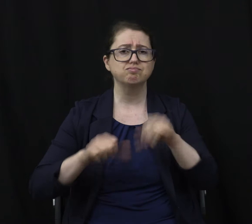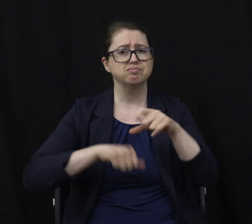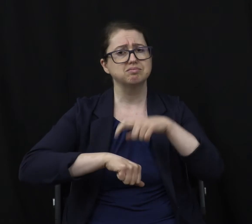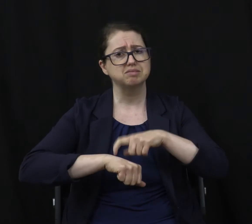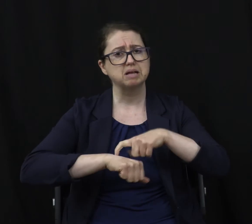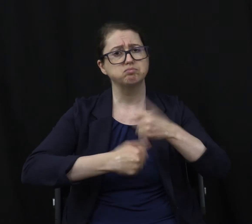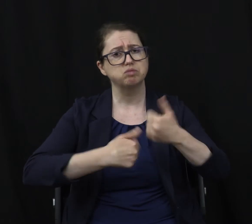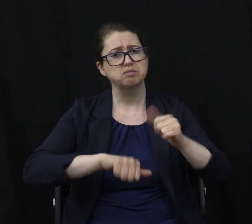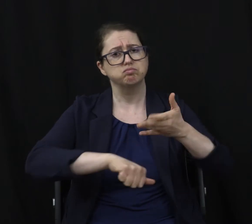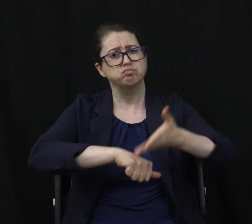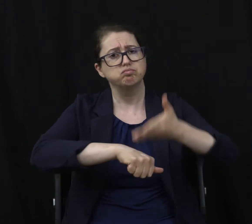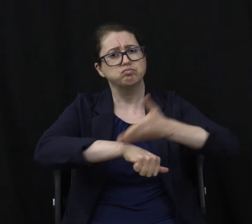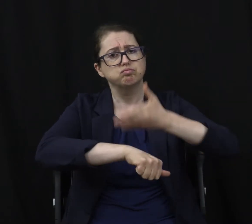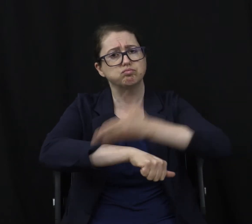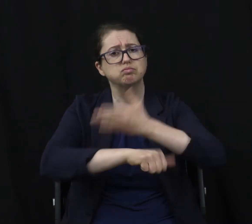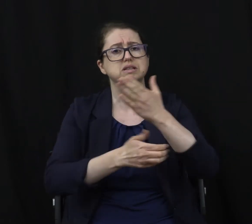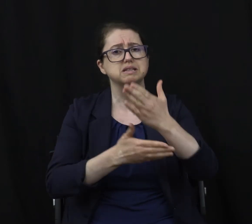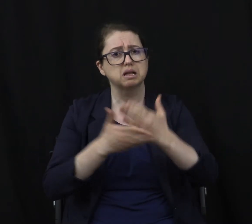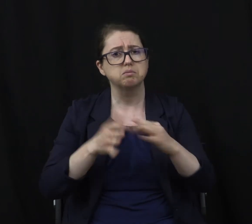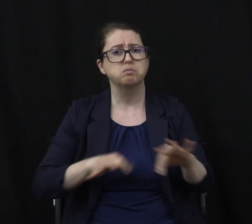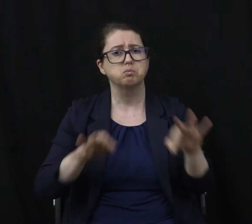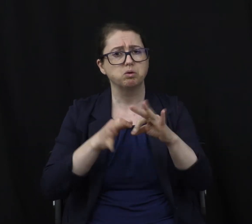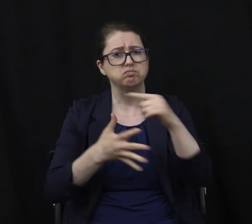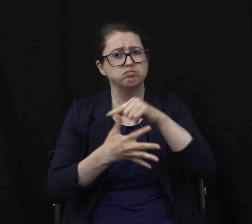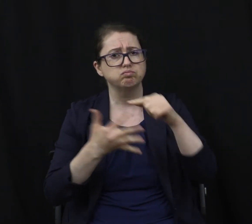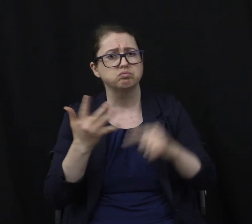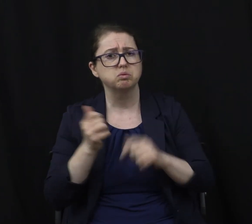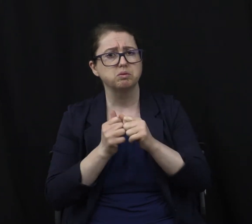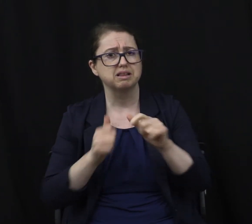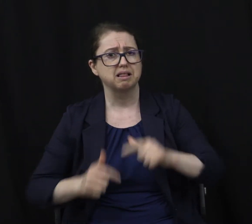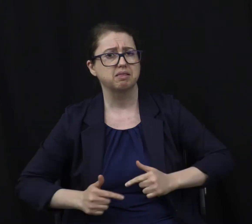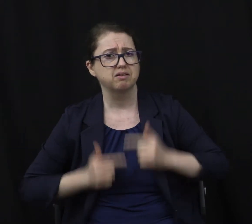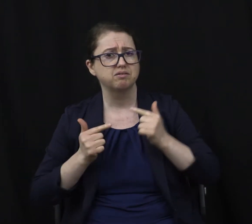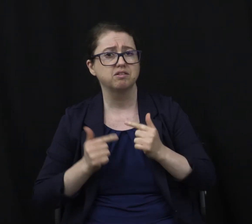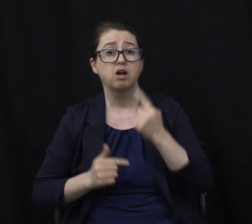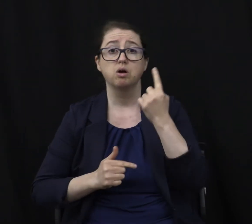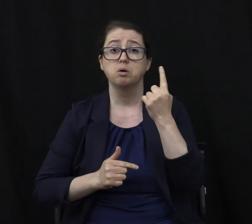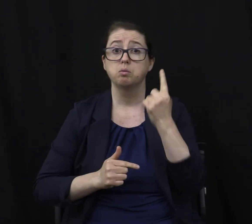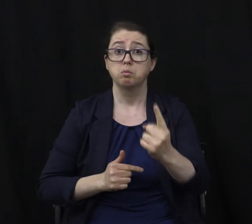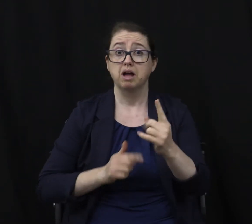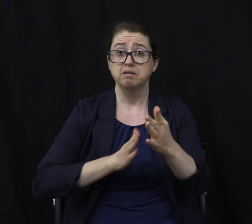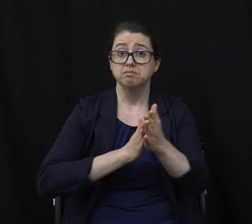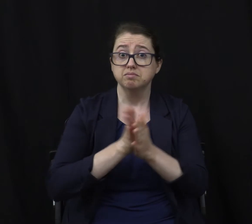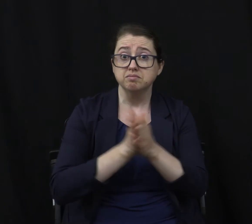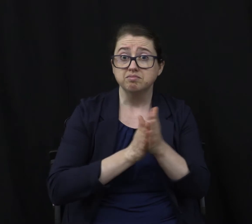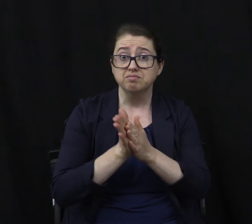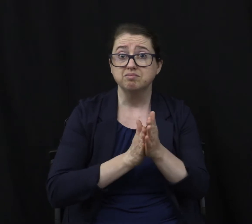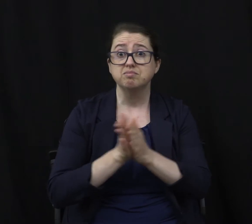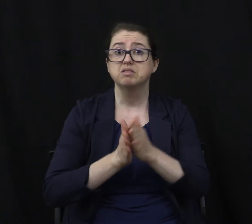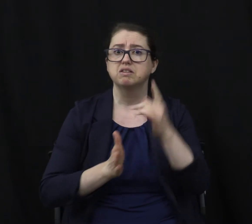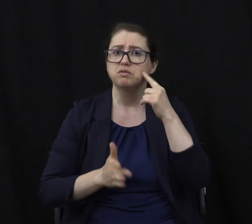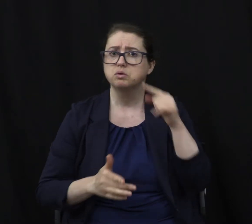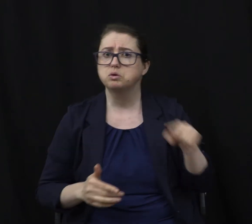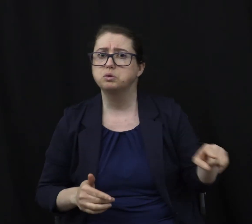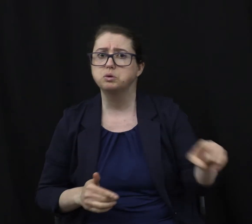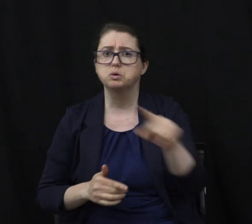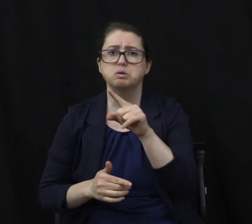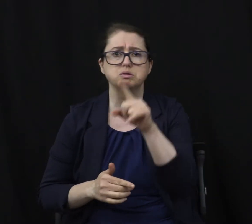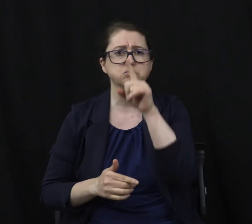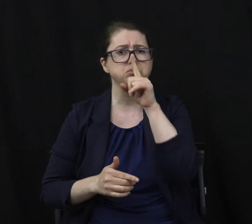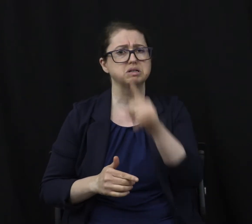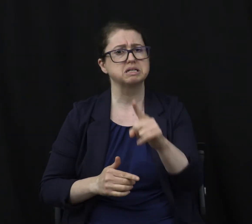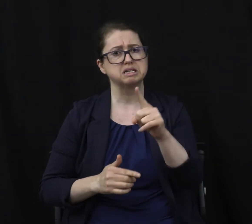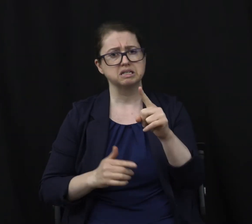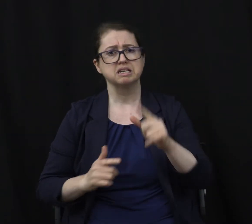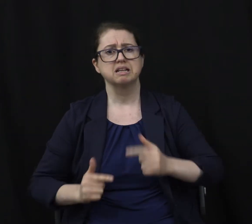of their life. Our one consuming passion is for you to live the best life possible